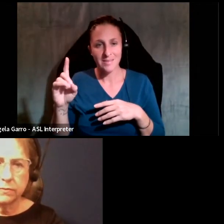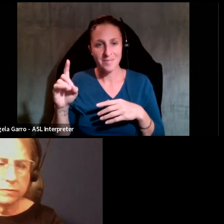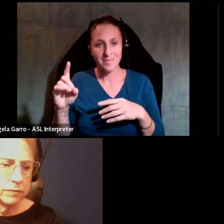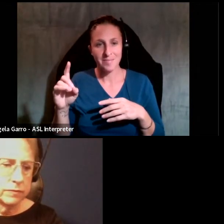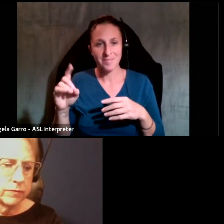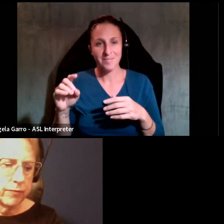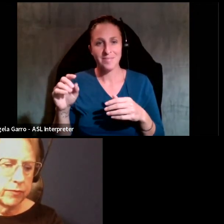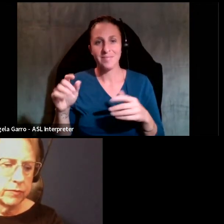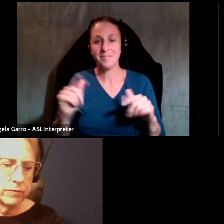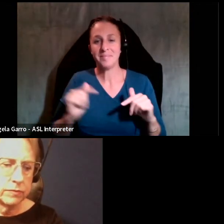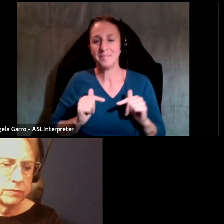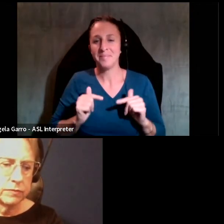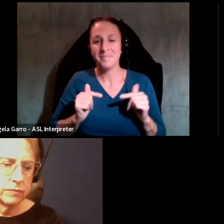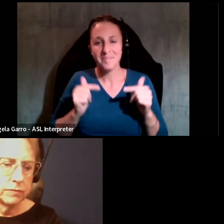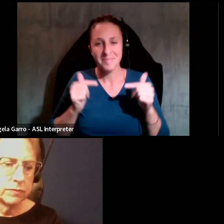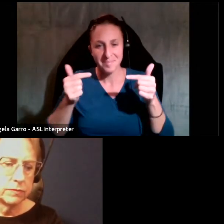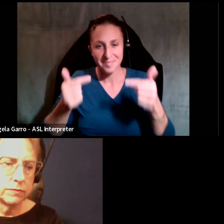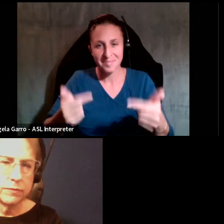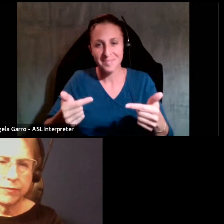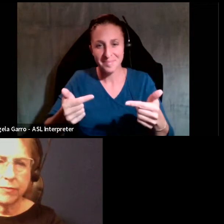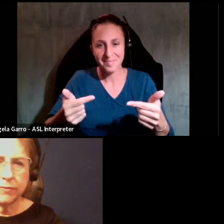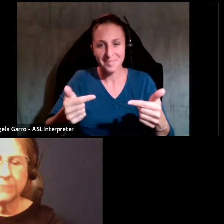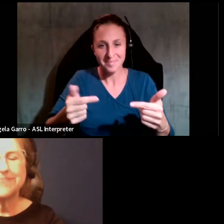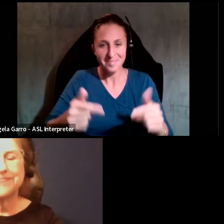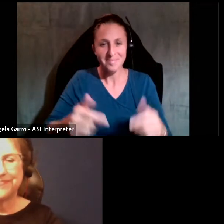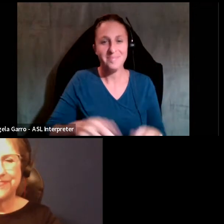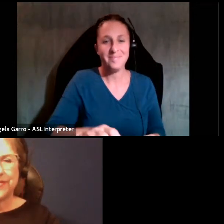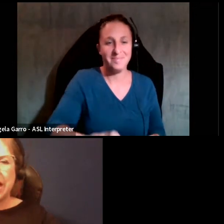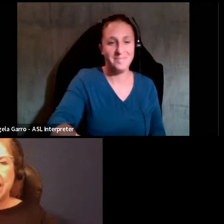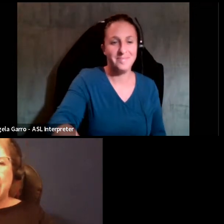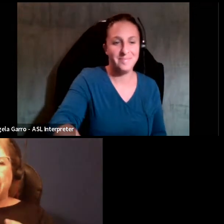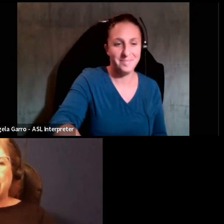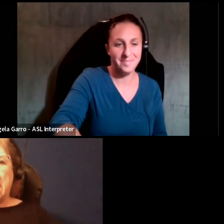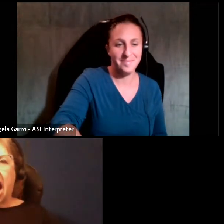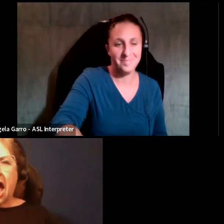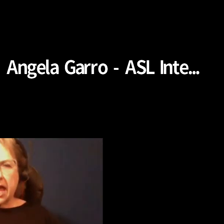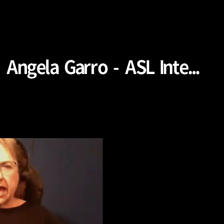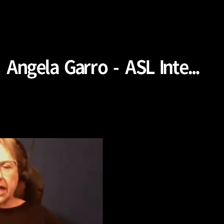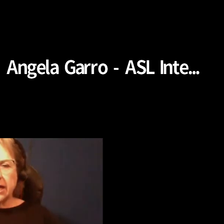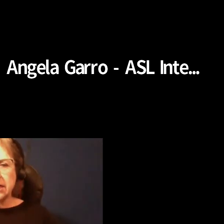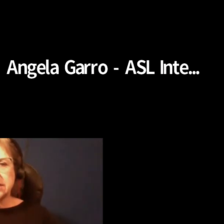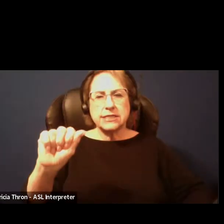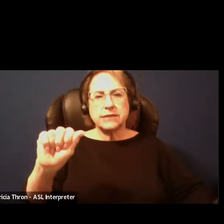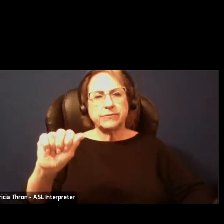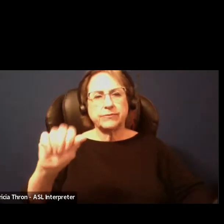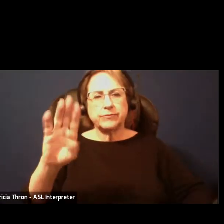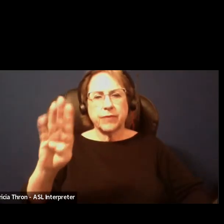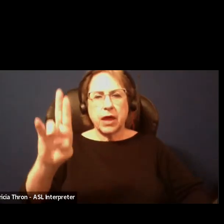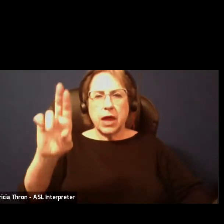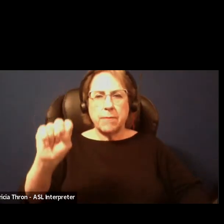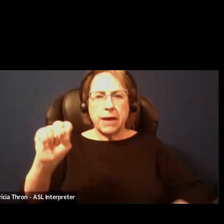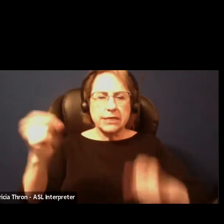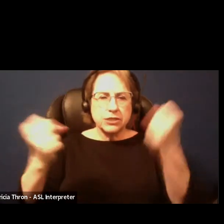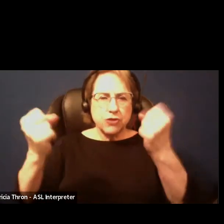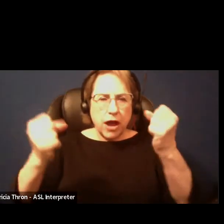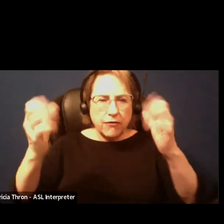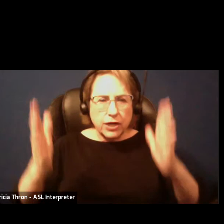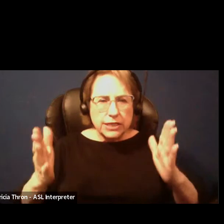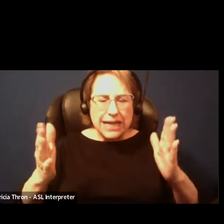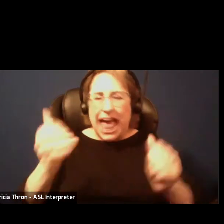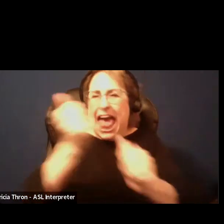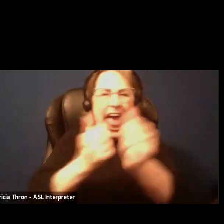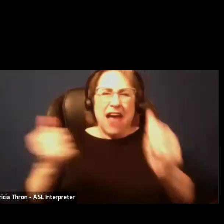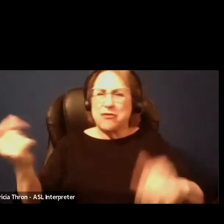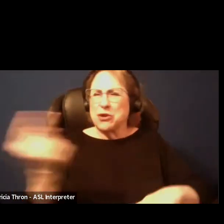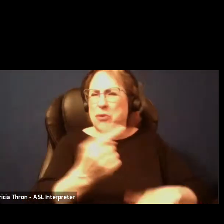everybody, the IAs, bus drivers, everyone